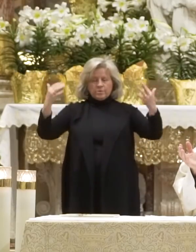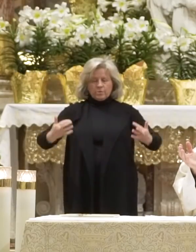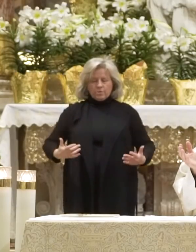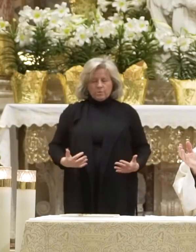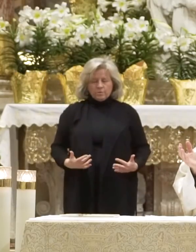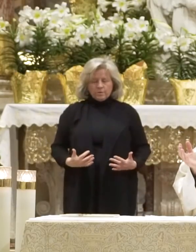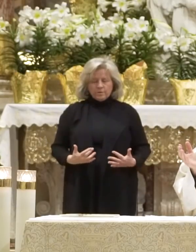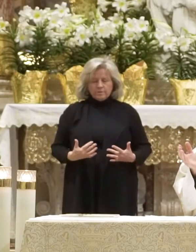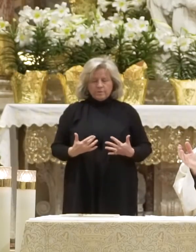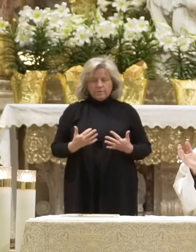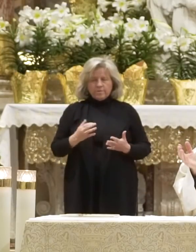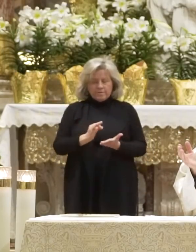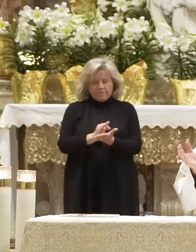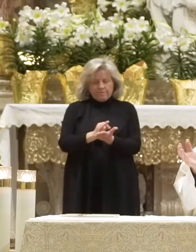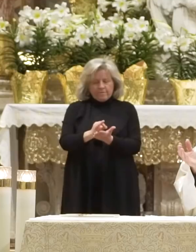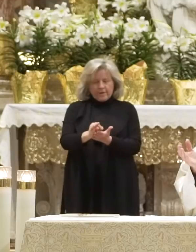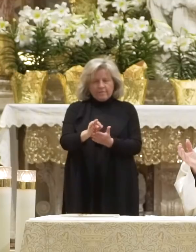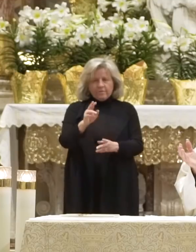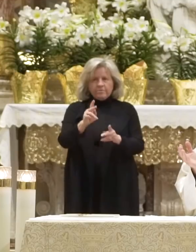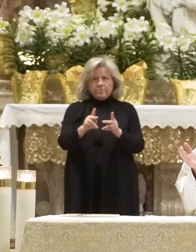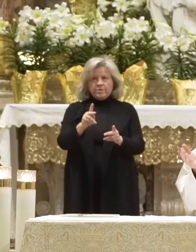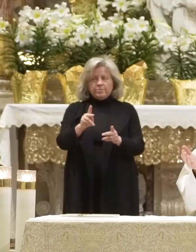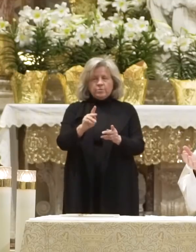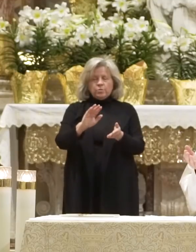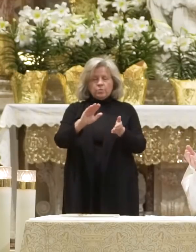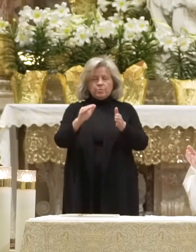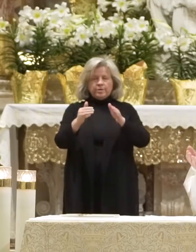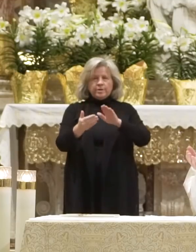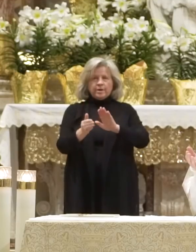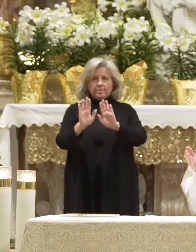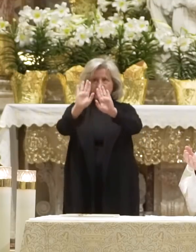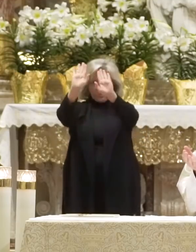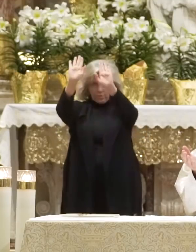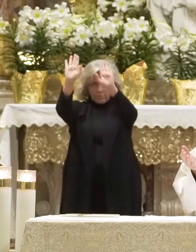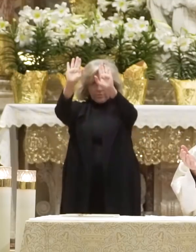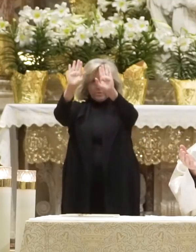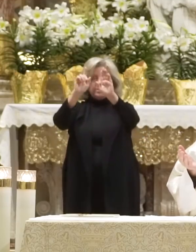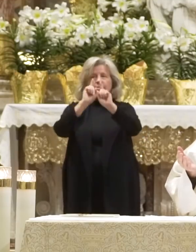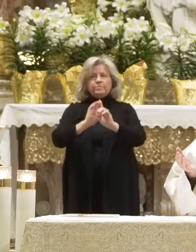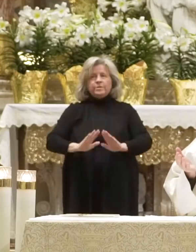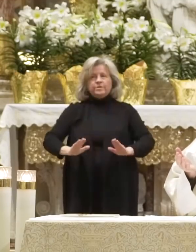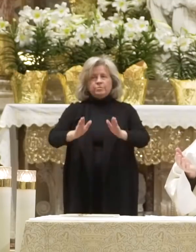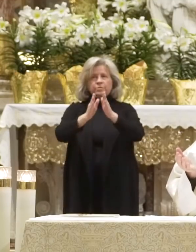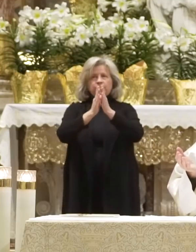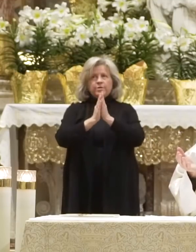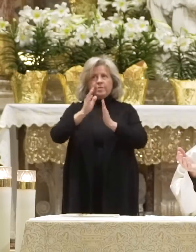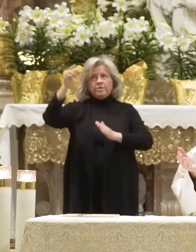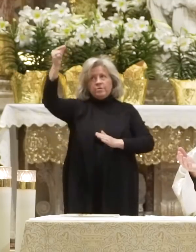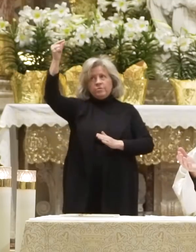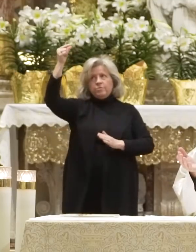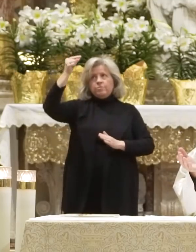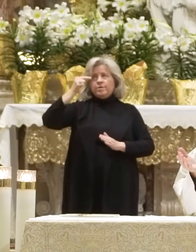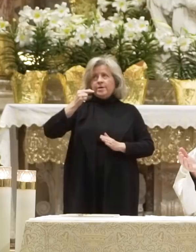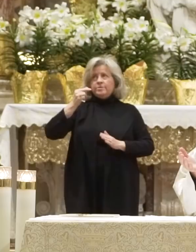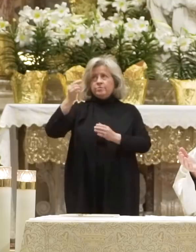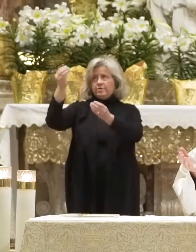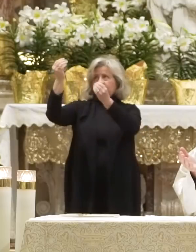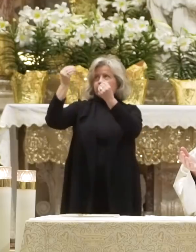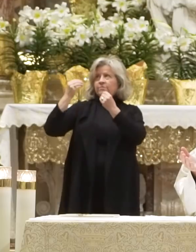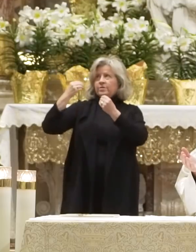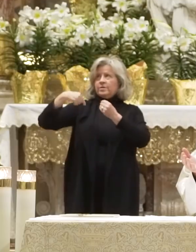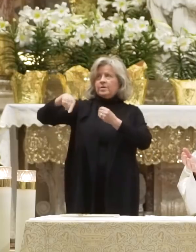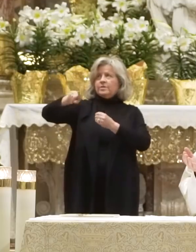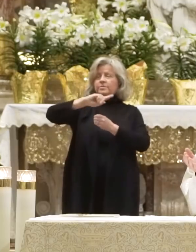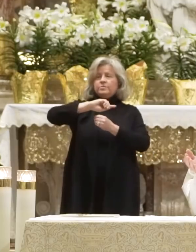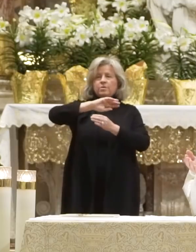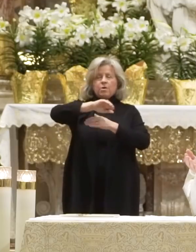the people you have made your own, increase, we pray, the grace you have bestowed,